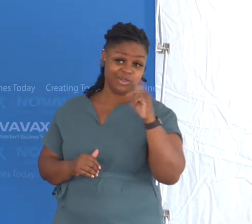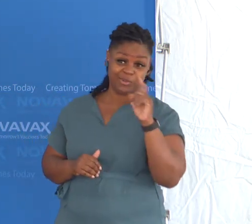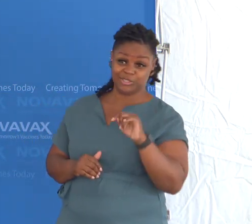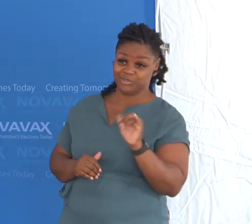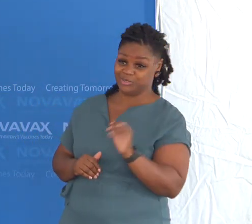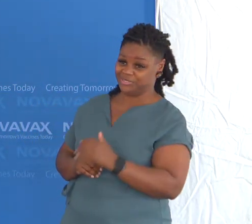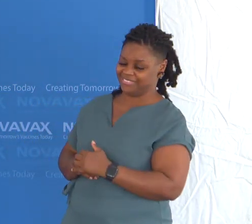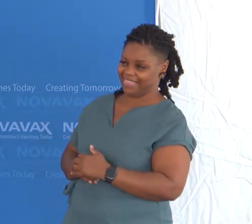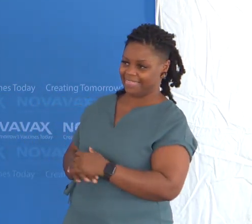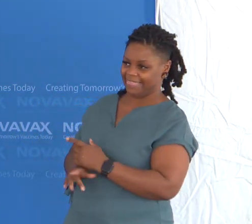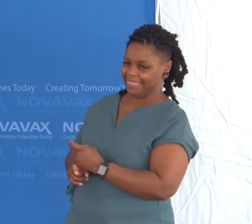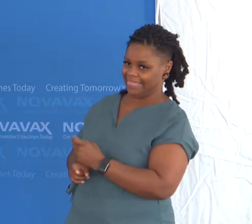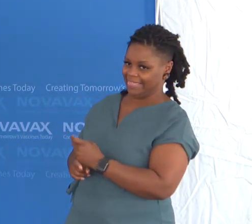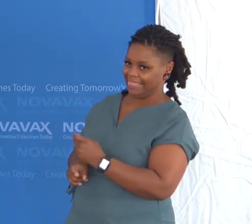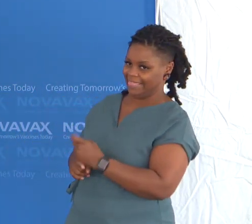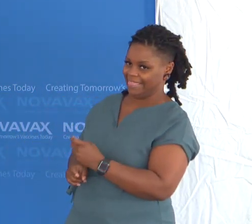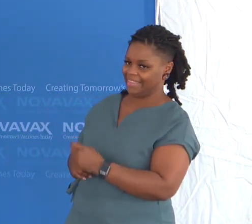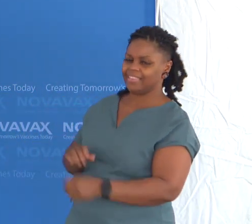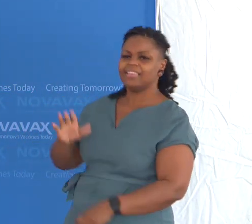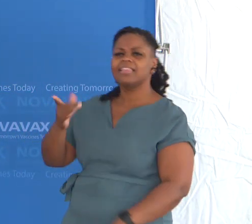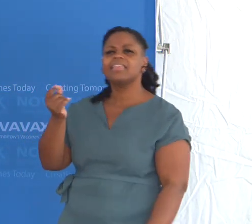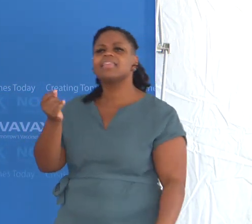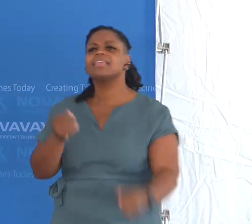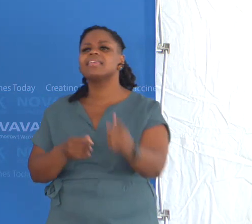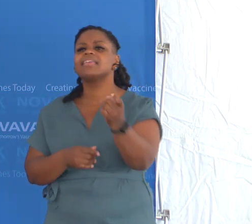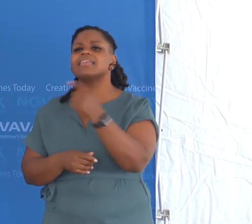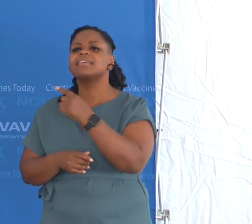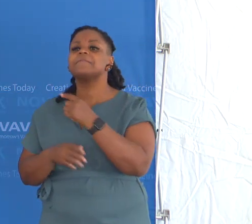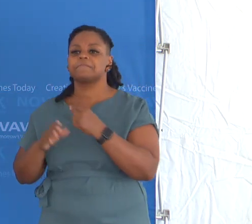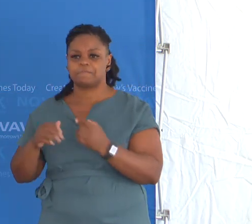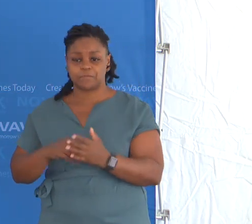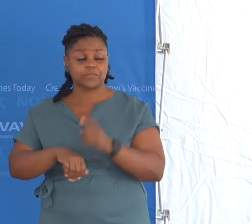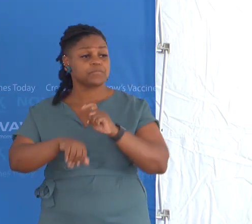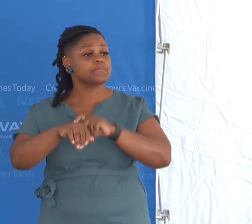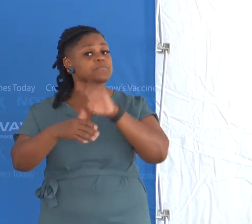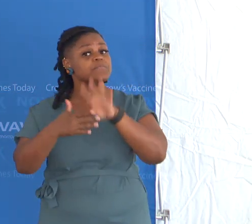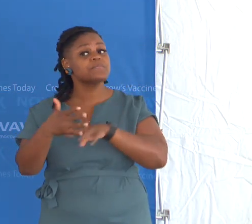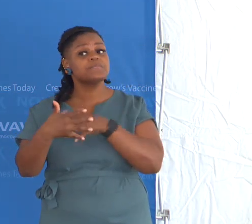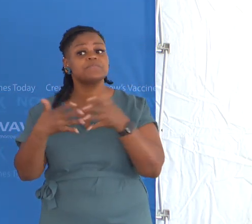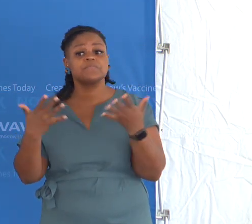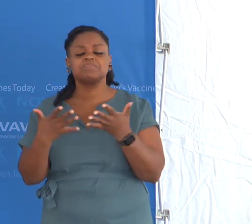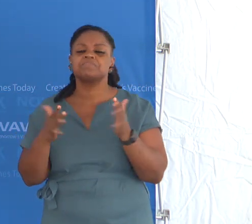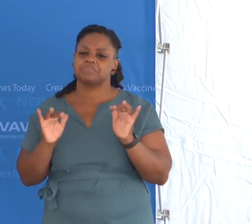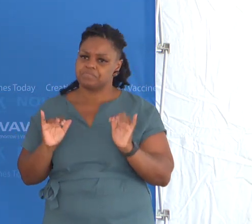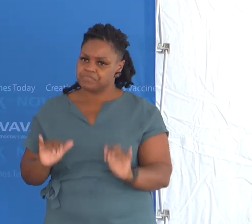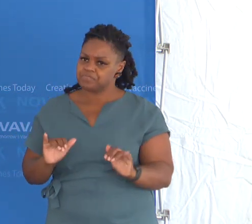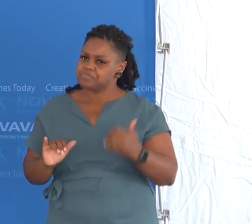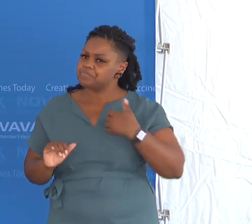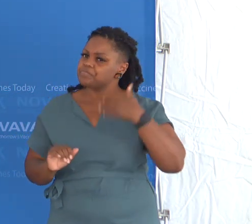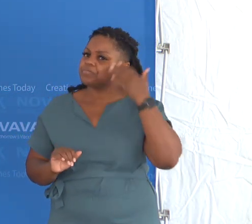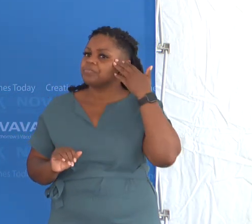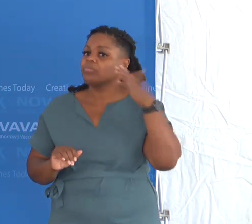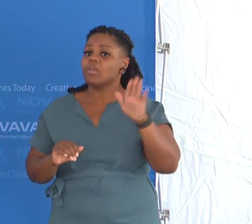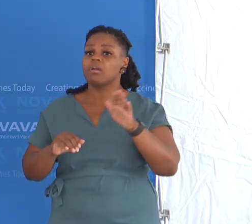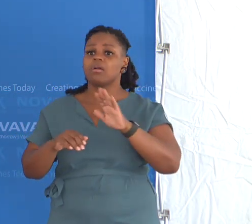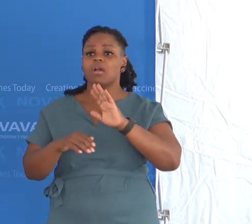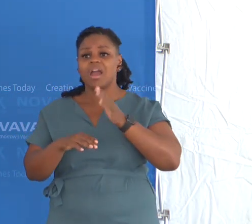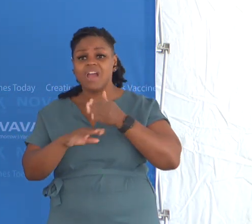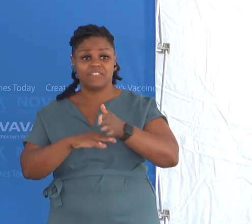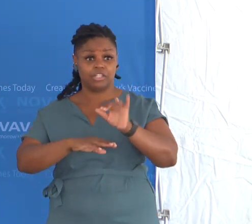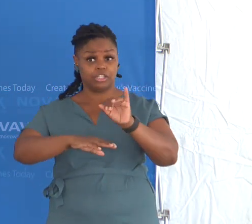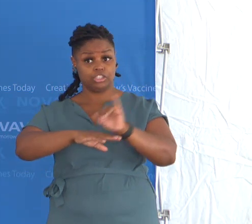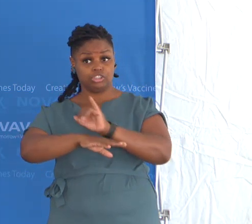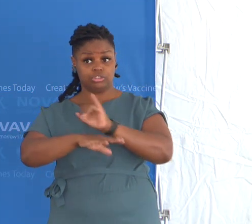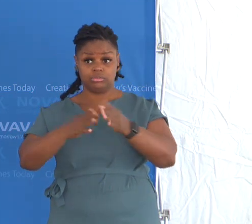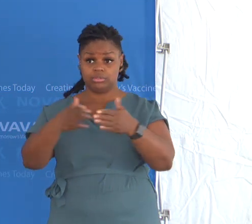So the timetable, you know, I can't speak for the industry. You can read what everybody puts out. There's various companies that